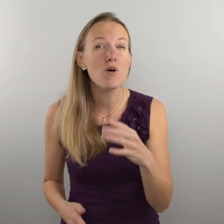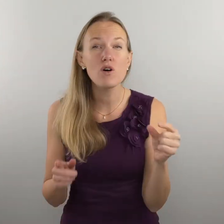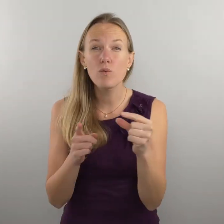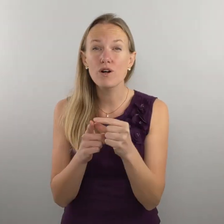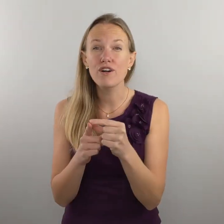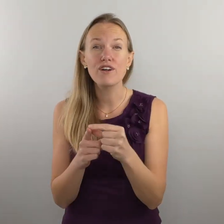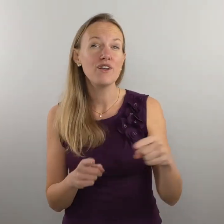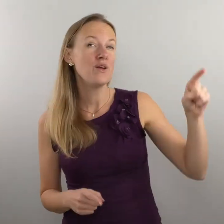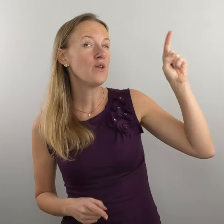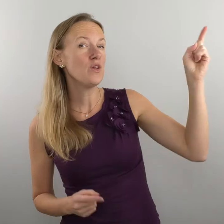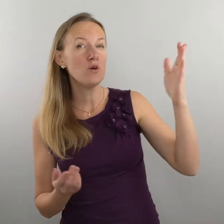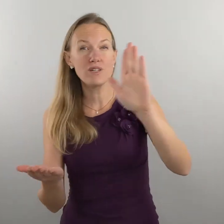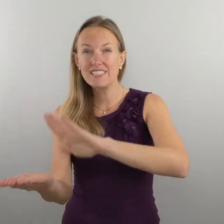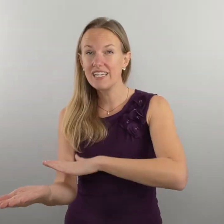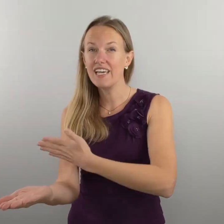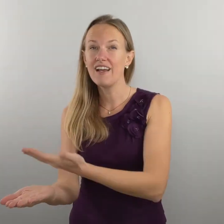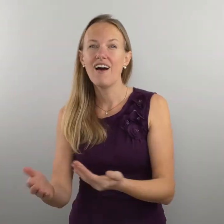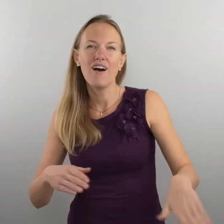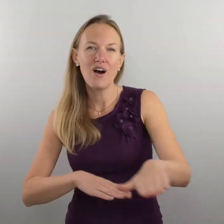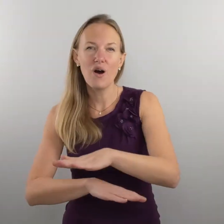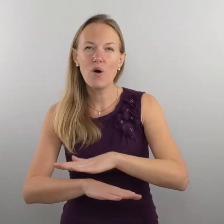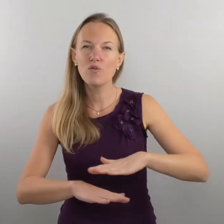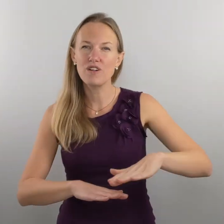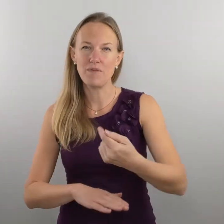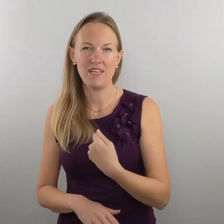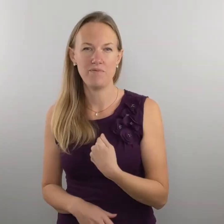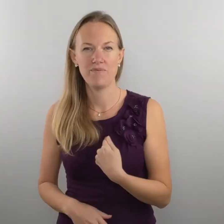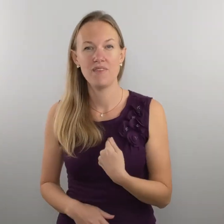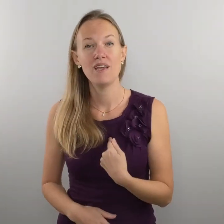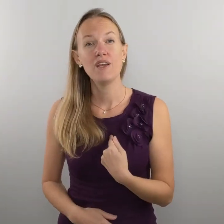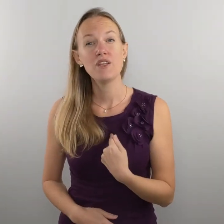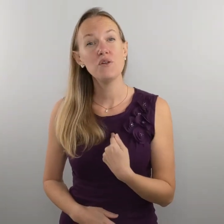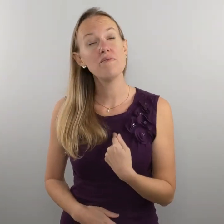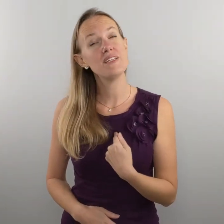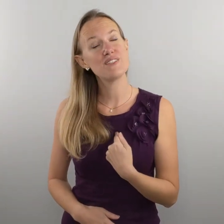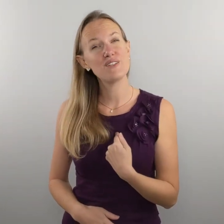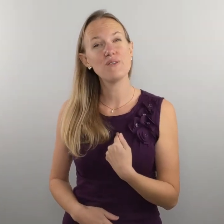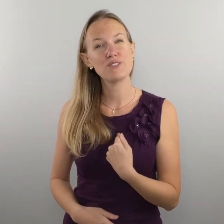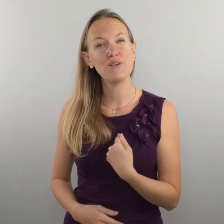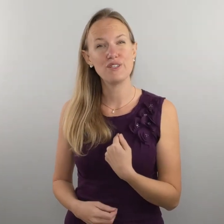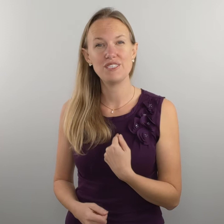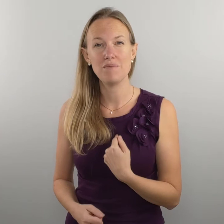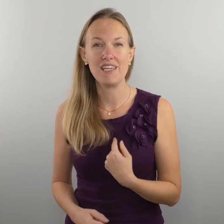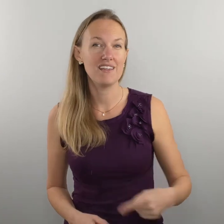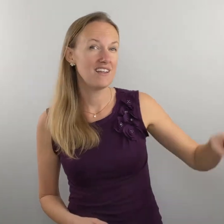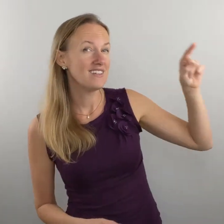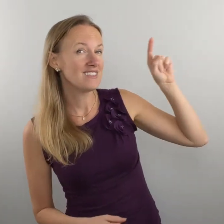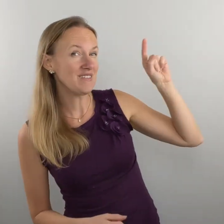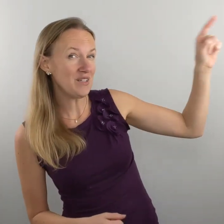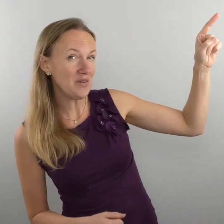a word, you were singing over me. You have been so, so good to me. So you,